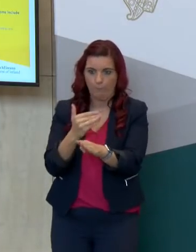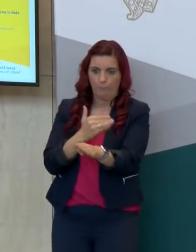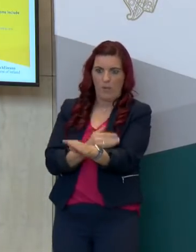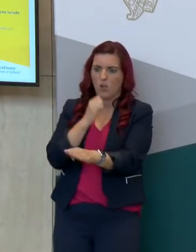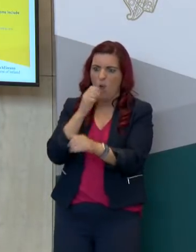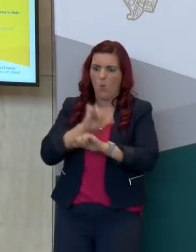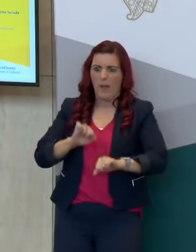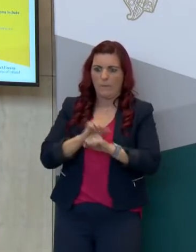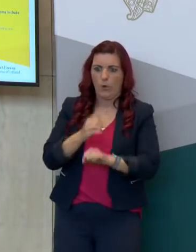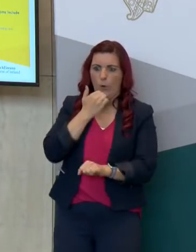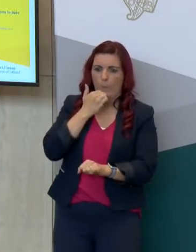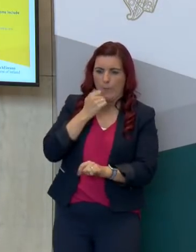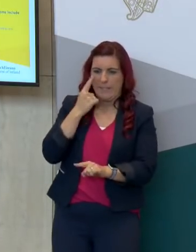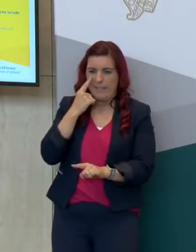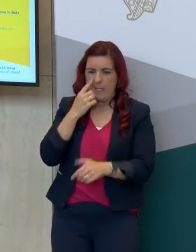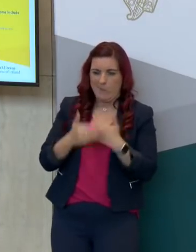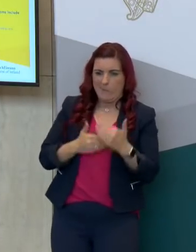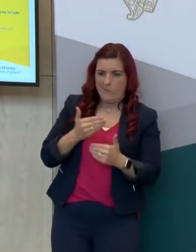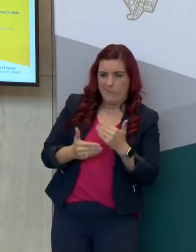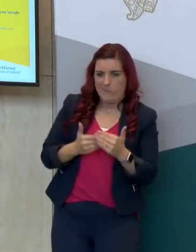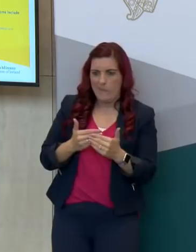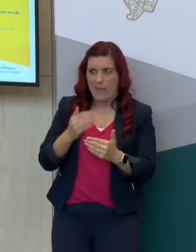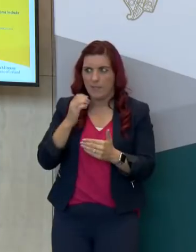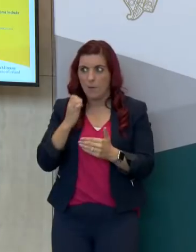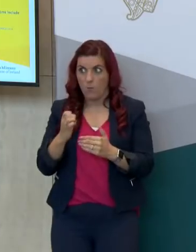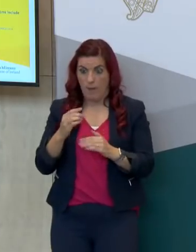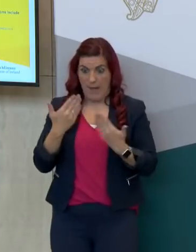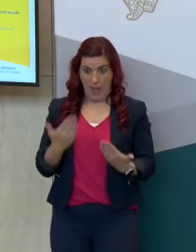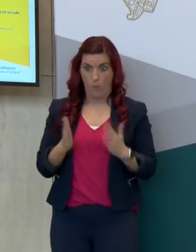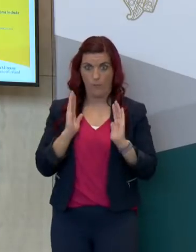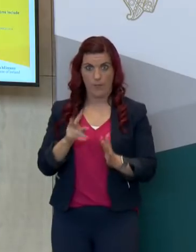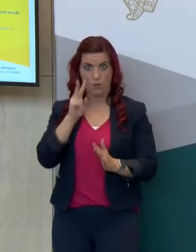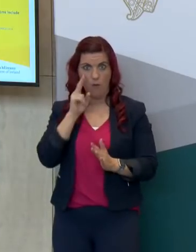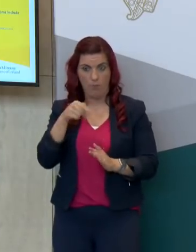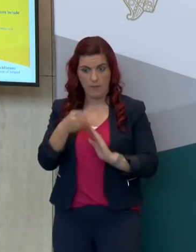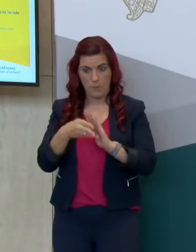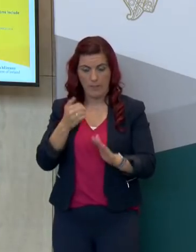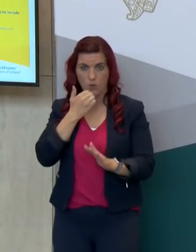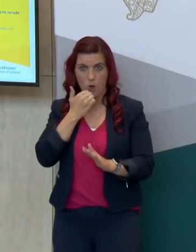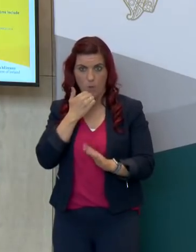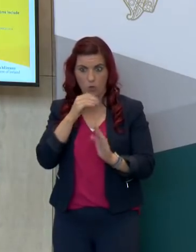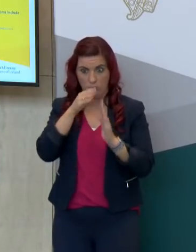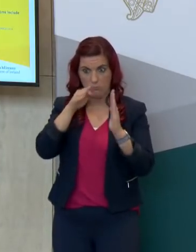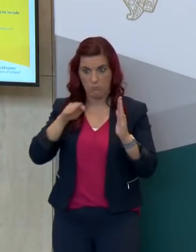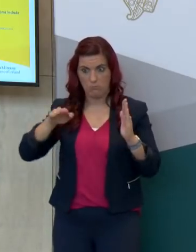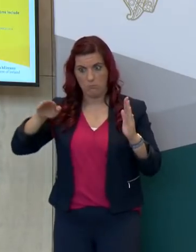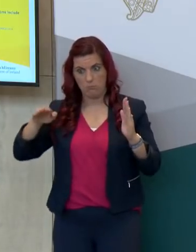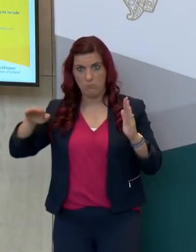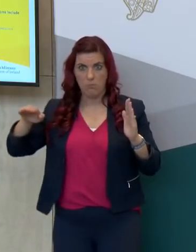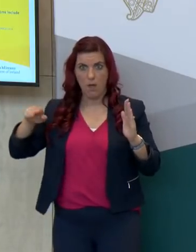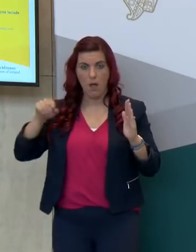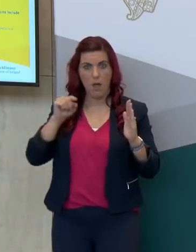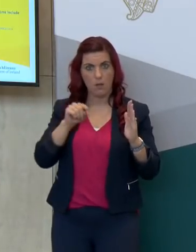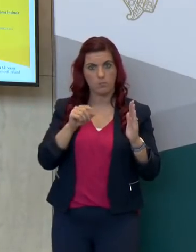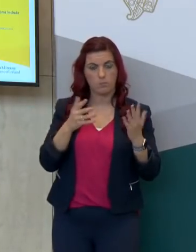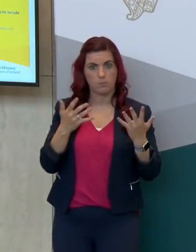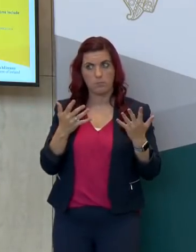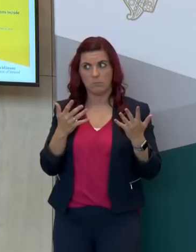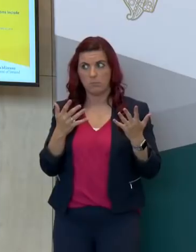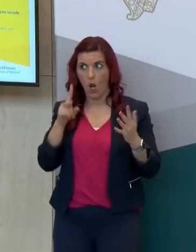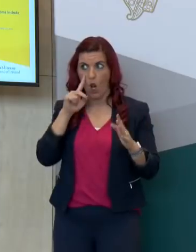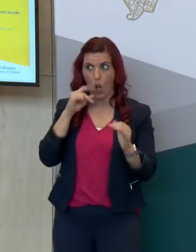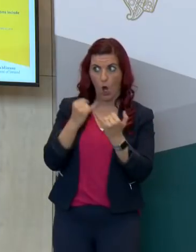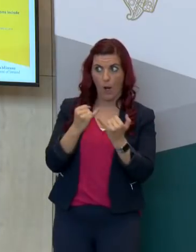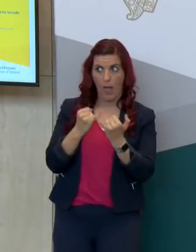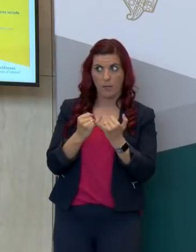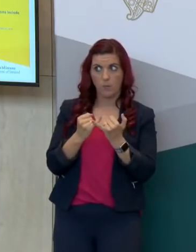the weeks ahead before you paused. Having seen this week's numbers then and the trends, the positive trends in those, does it look like